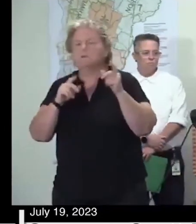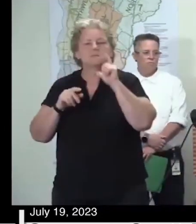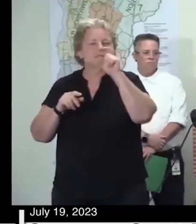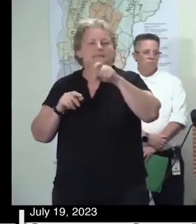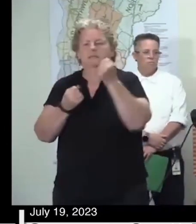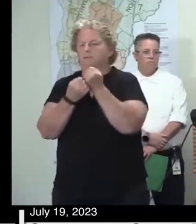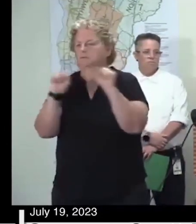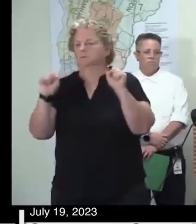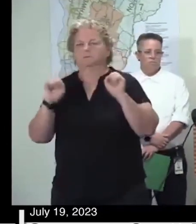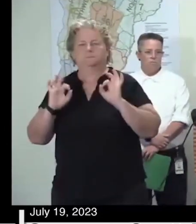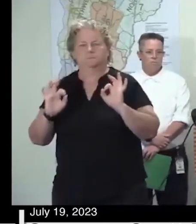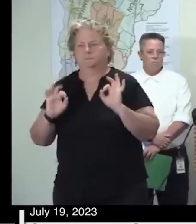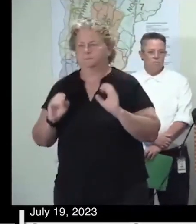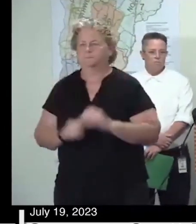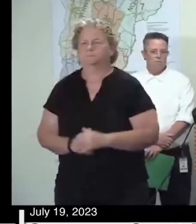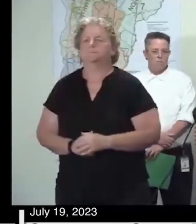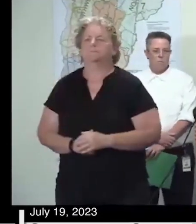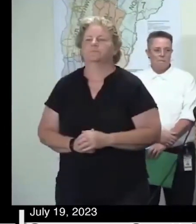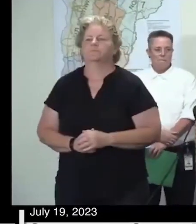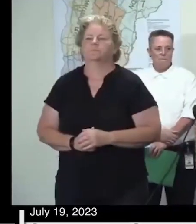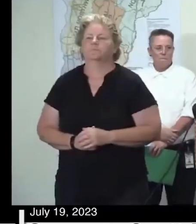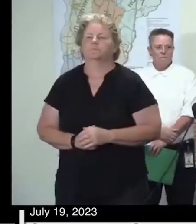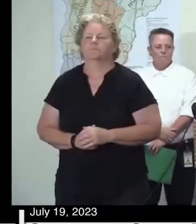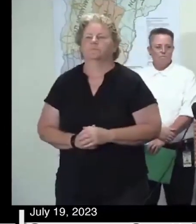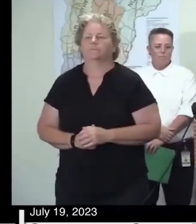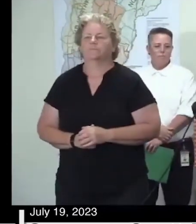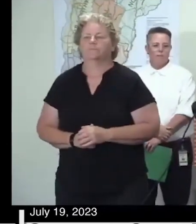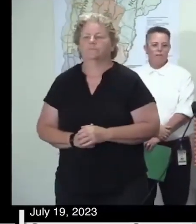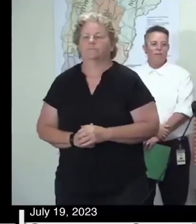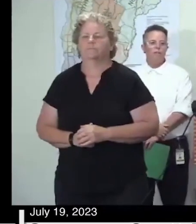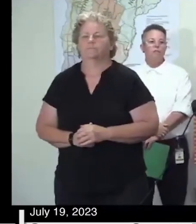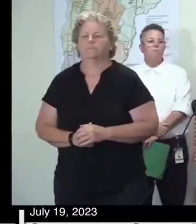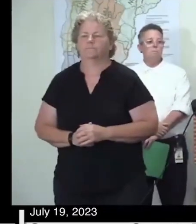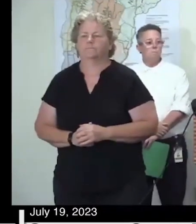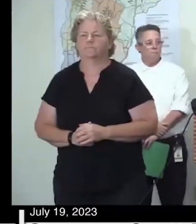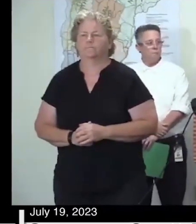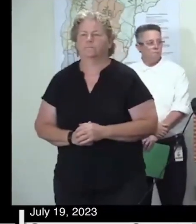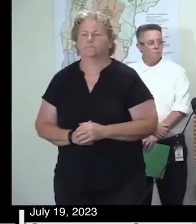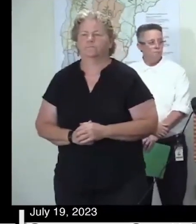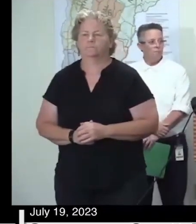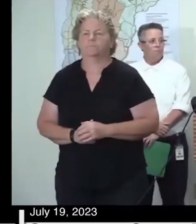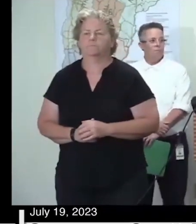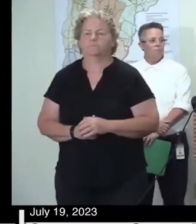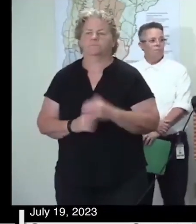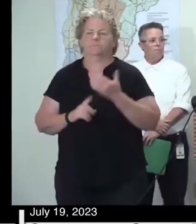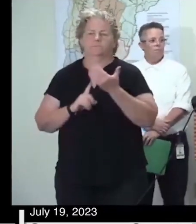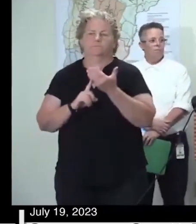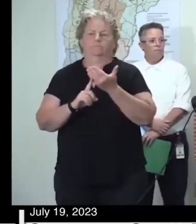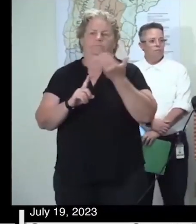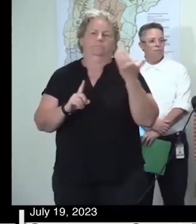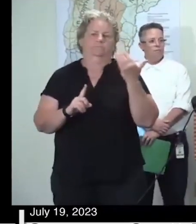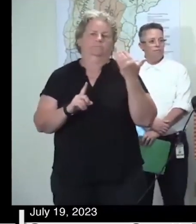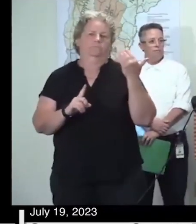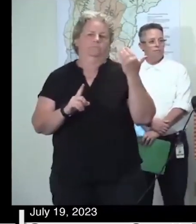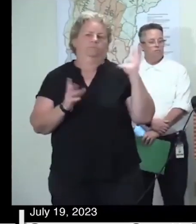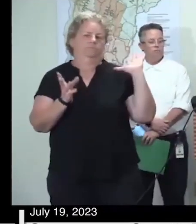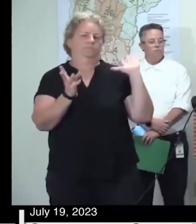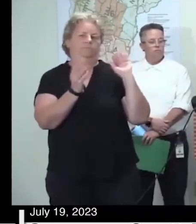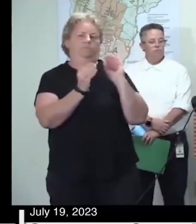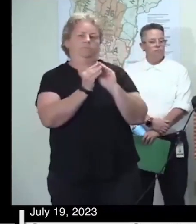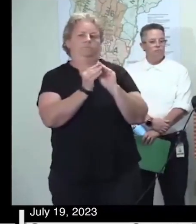from homes, vehicles, trees, the top of a car carrier, a floating hot tub wedged on a tree, and a floating